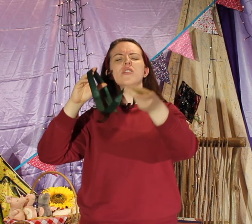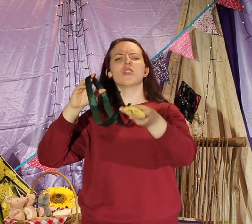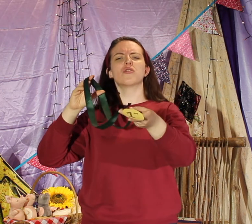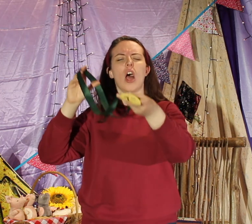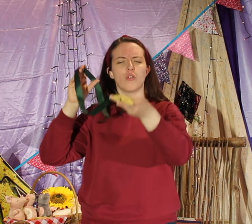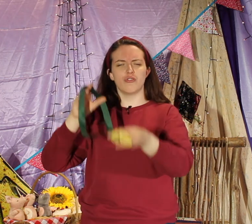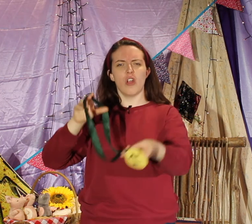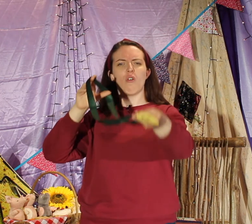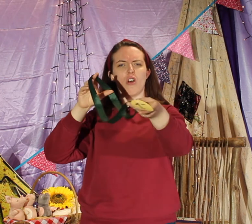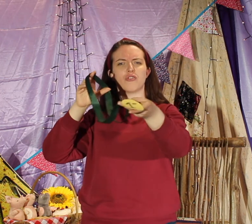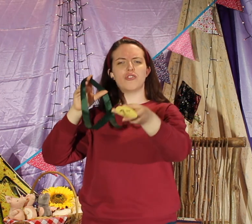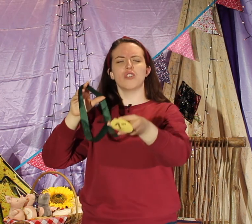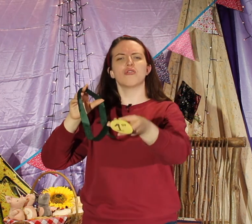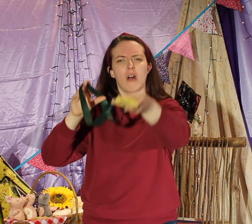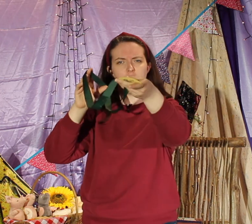kindness and generosity to others.